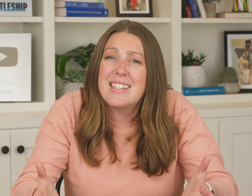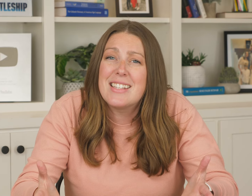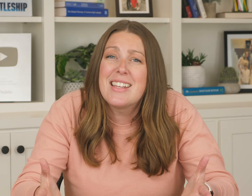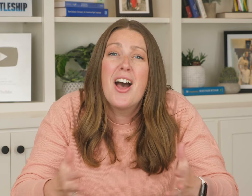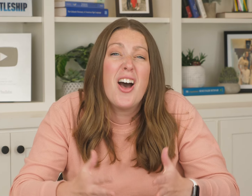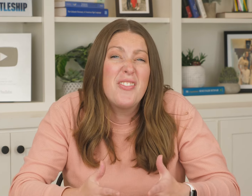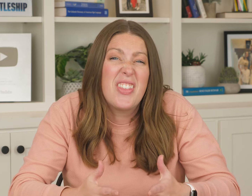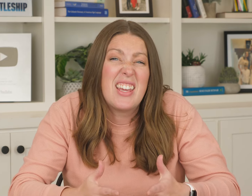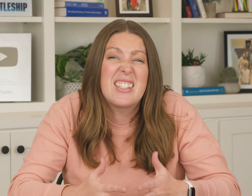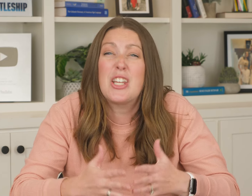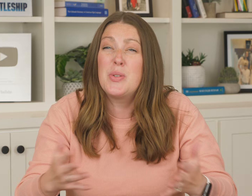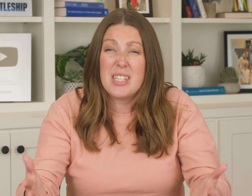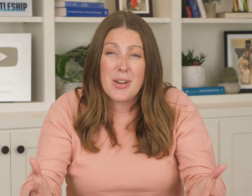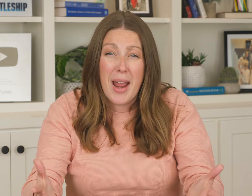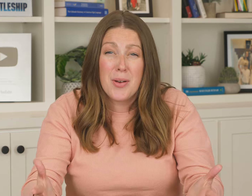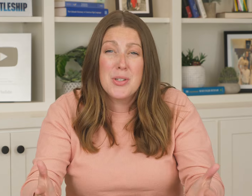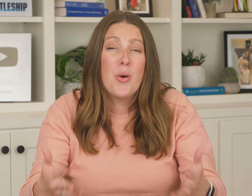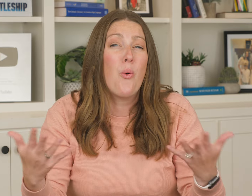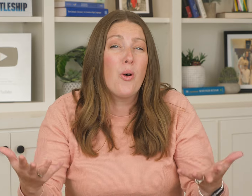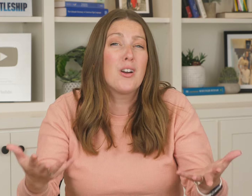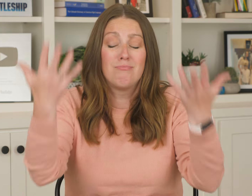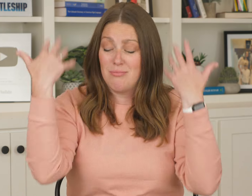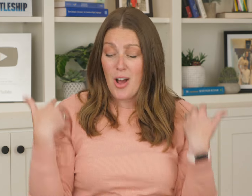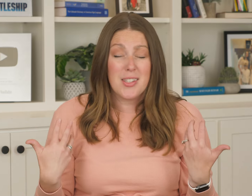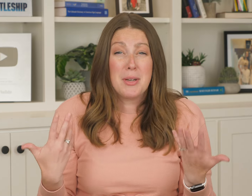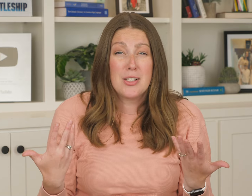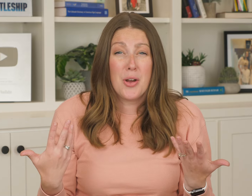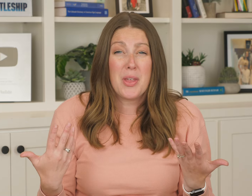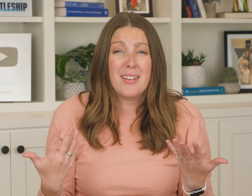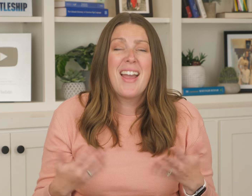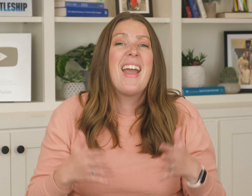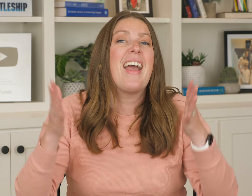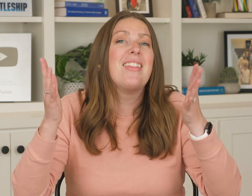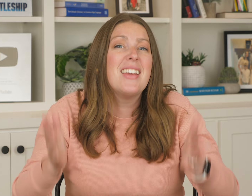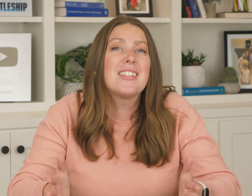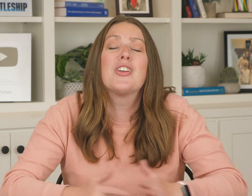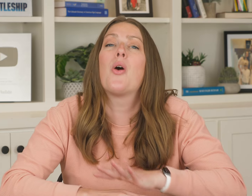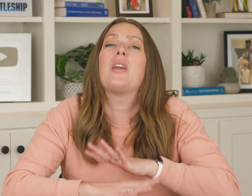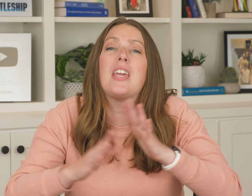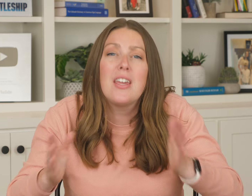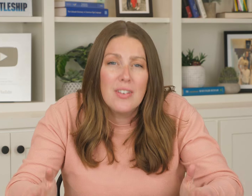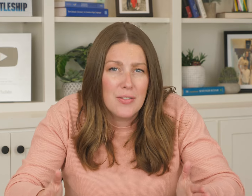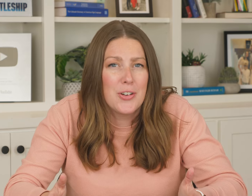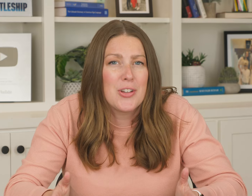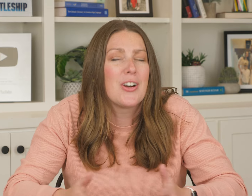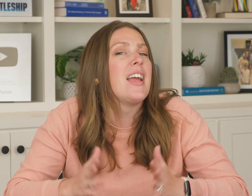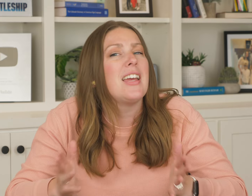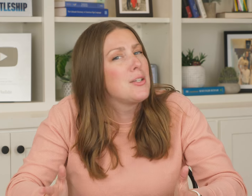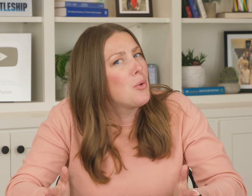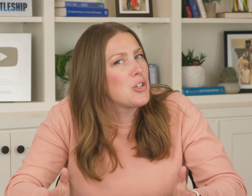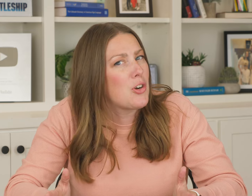sizes of things that you see around or on somebody's clothing. And this can go even further into more